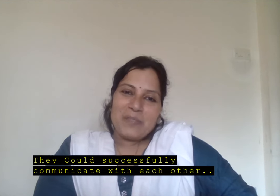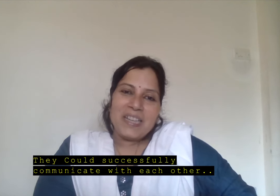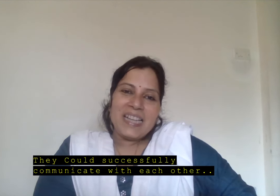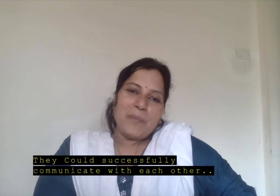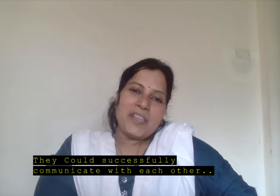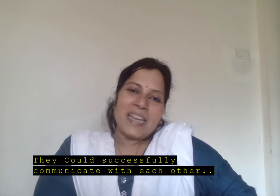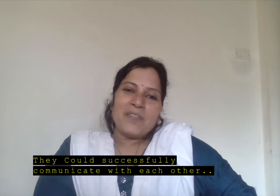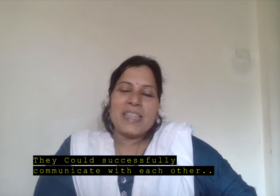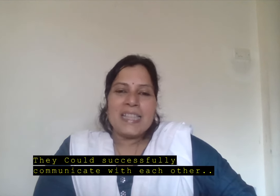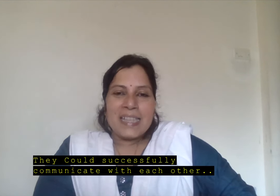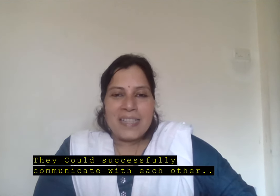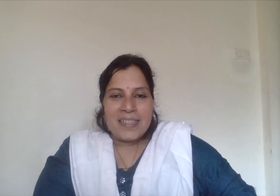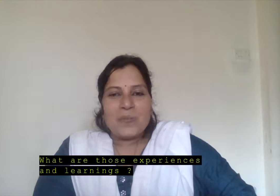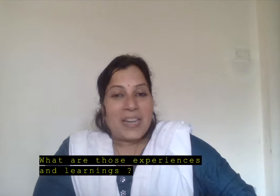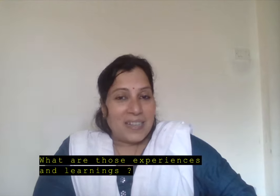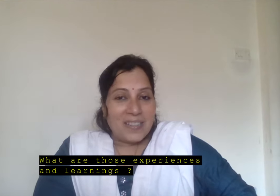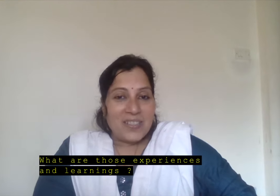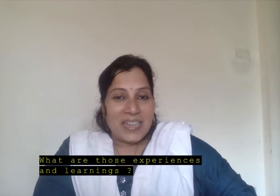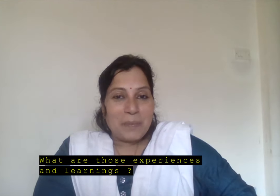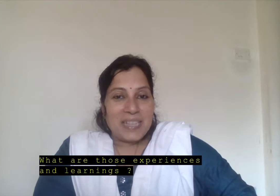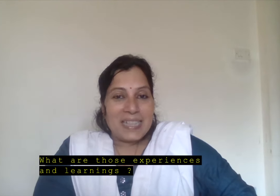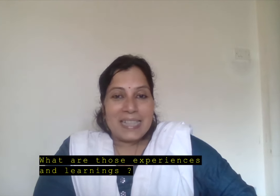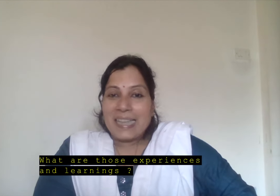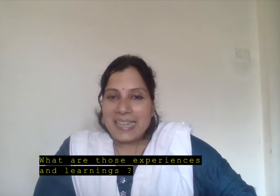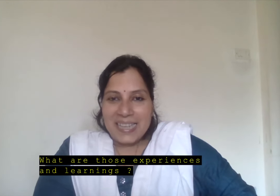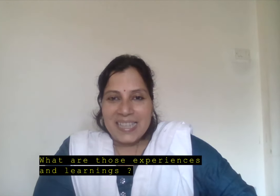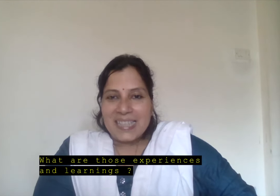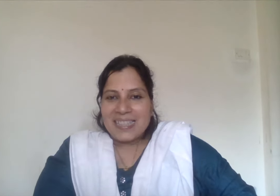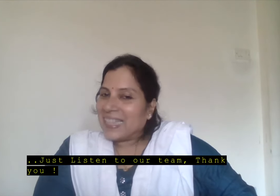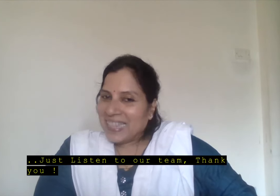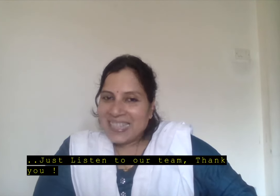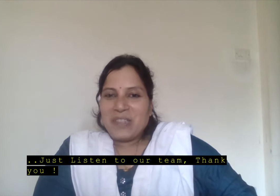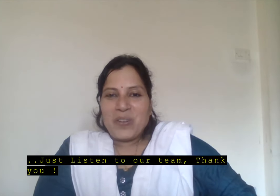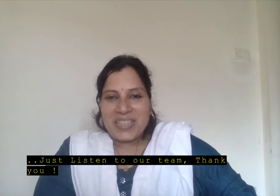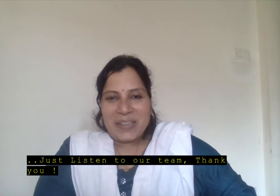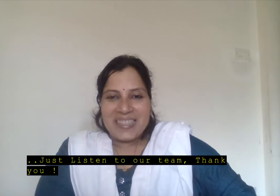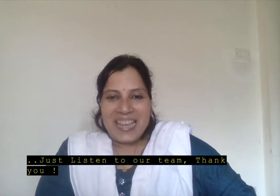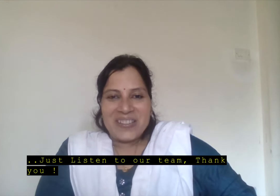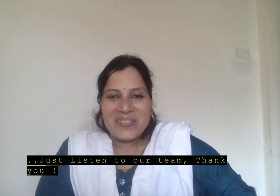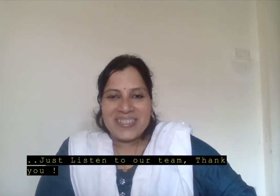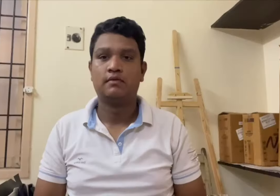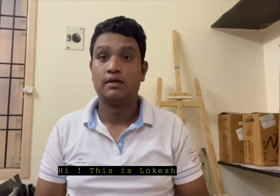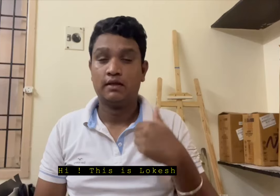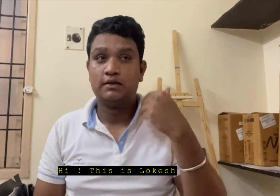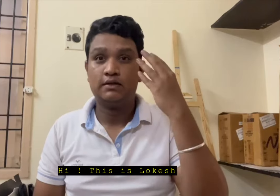successfully communicate with each other. What are those experiences and learnings? Just listen to our team. Thank you. Hi, I'm